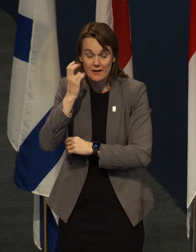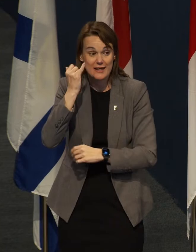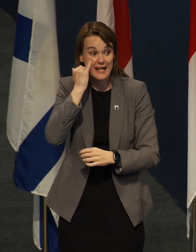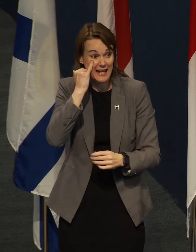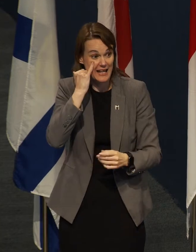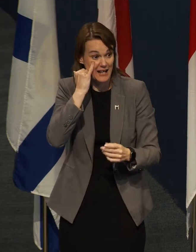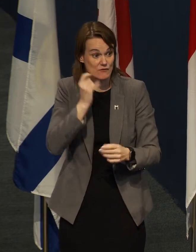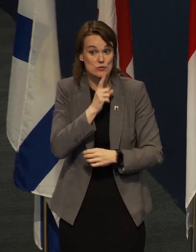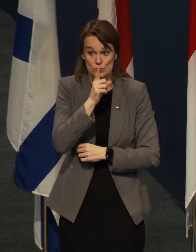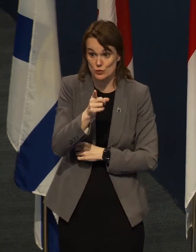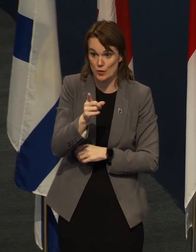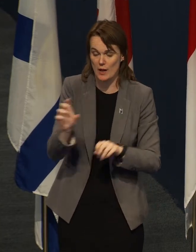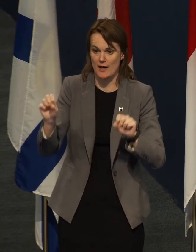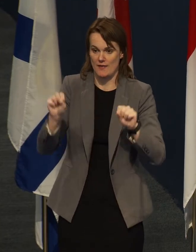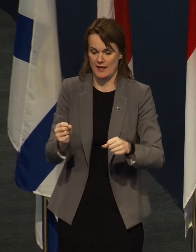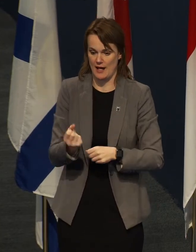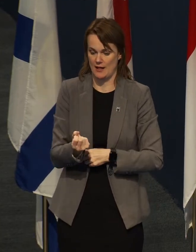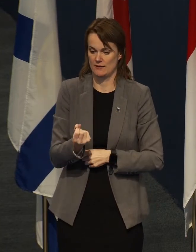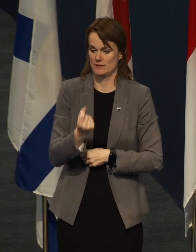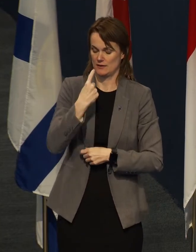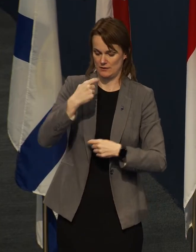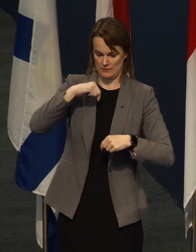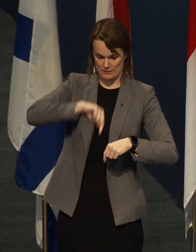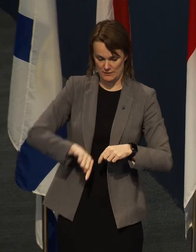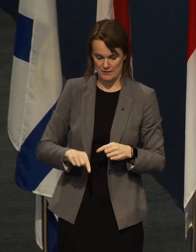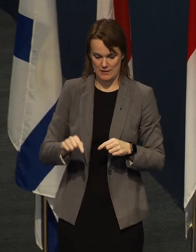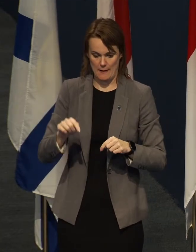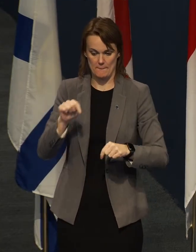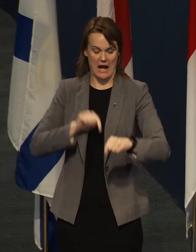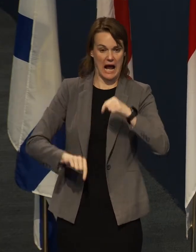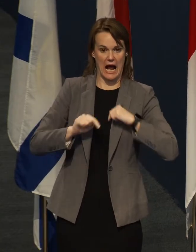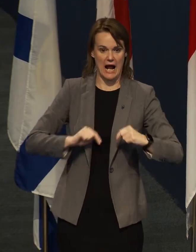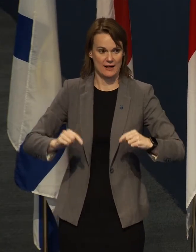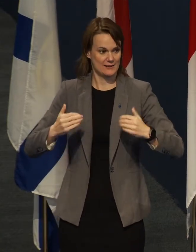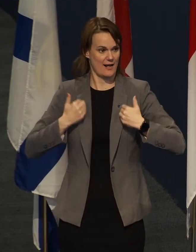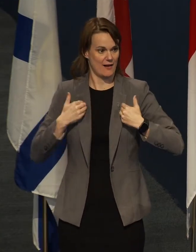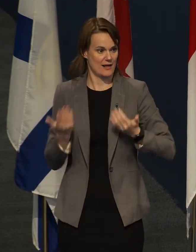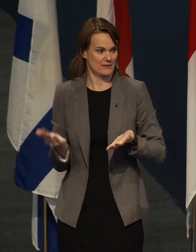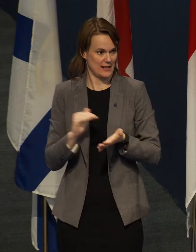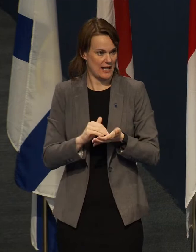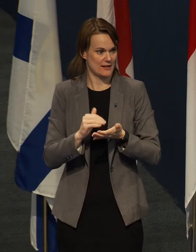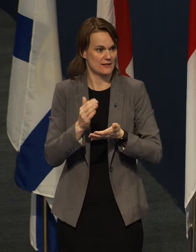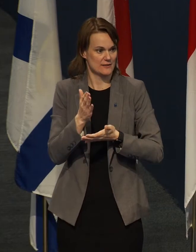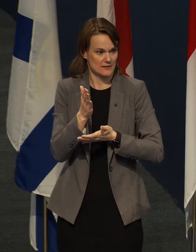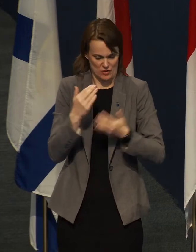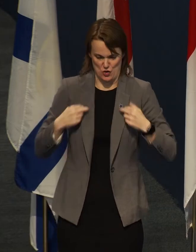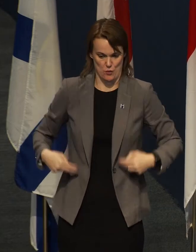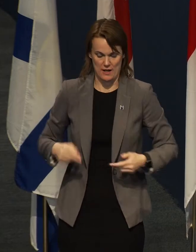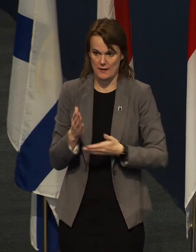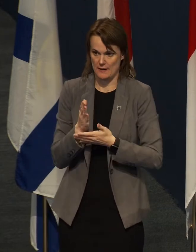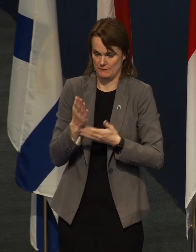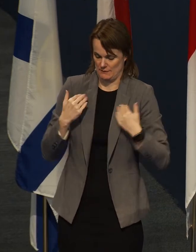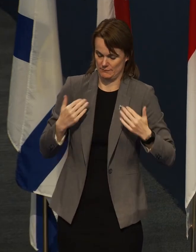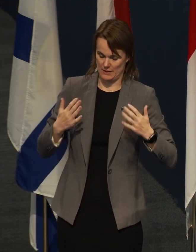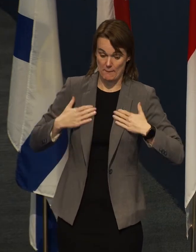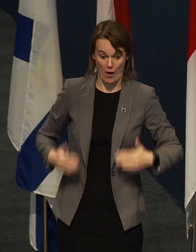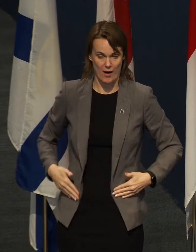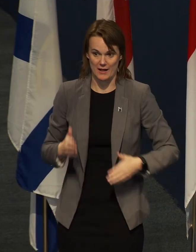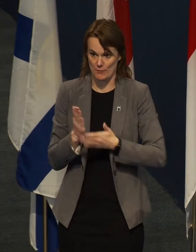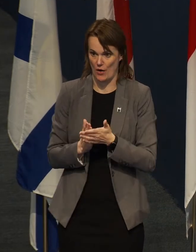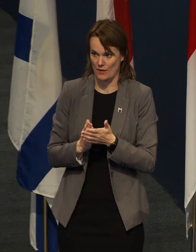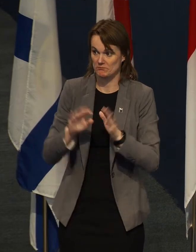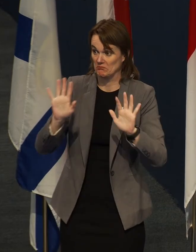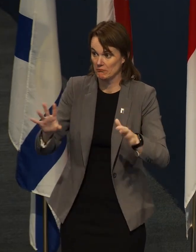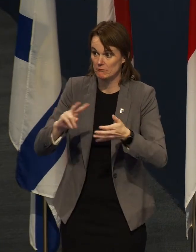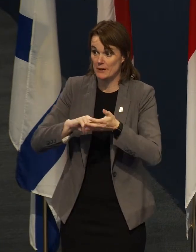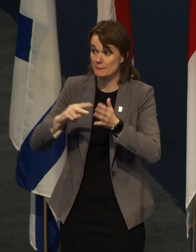they will be able to actually reset the age of any part of the human body? Now, if we can reset the age of any part of